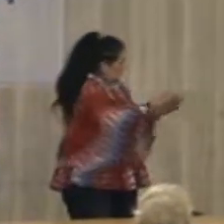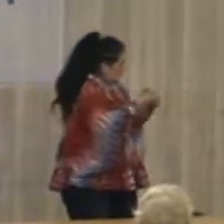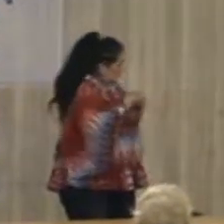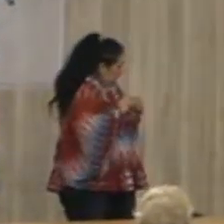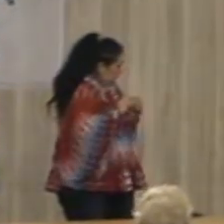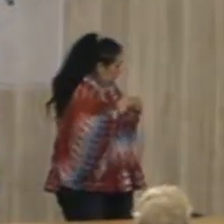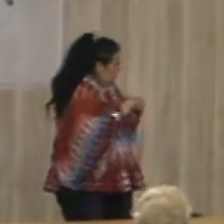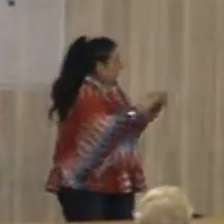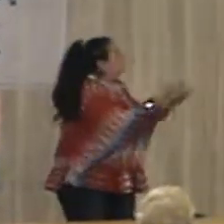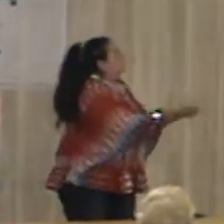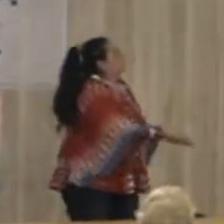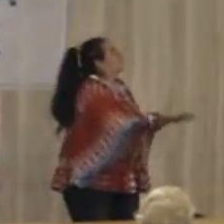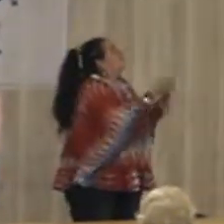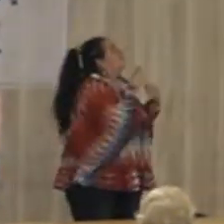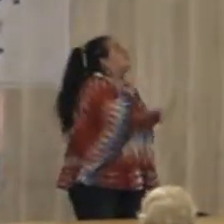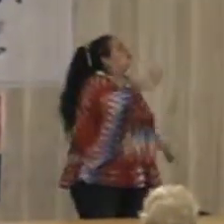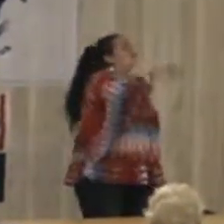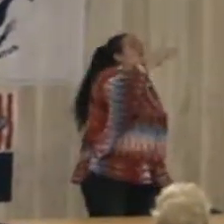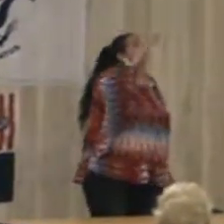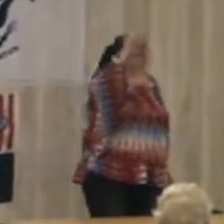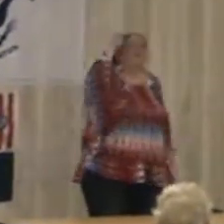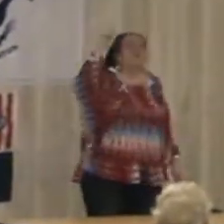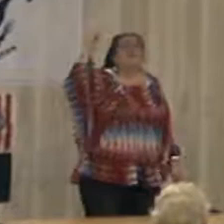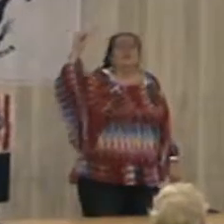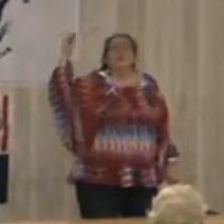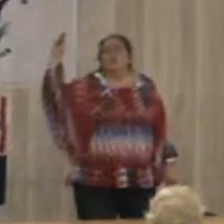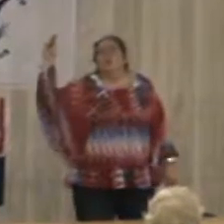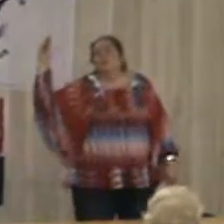I want to bring you